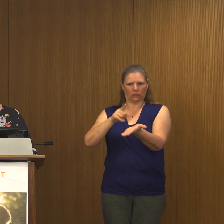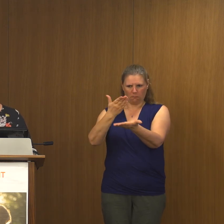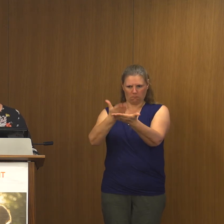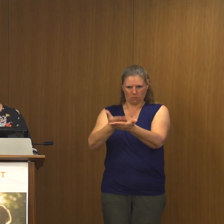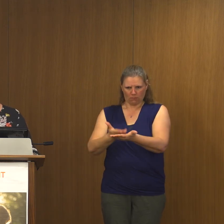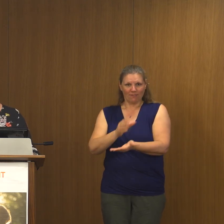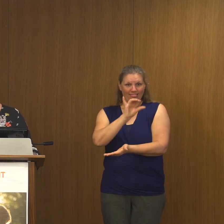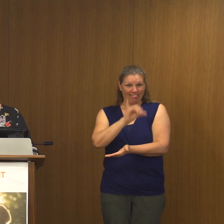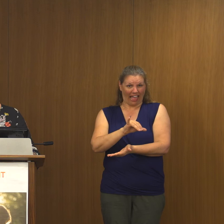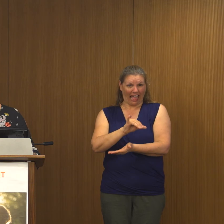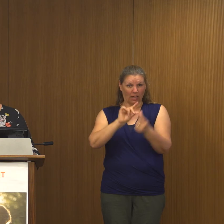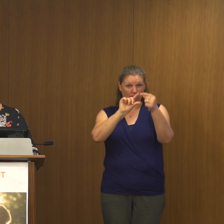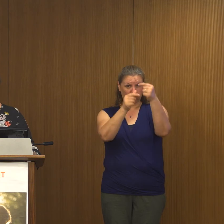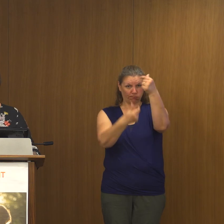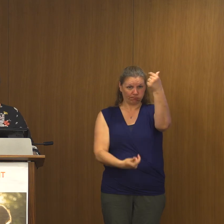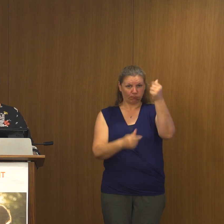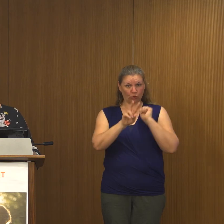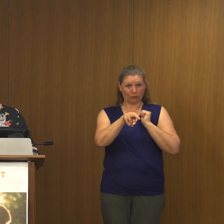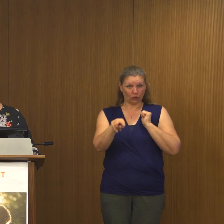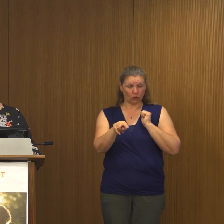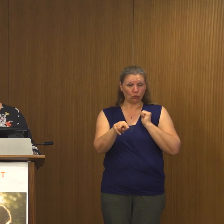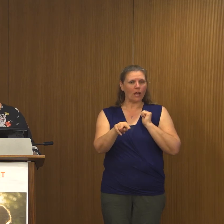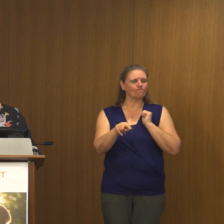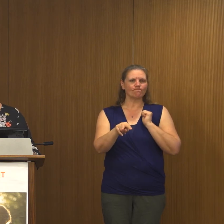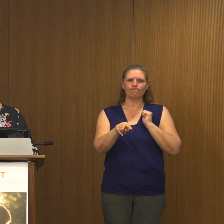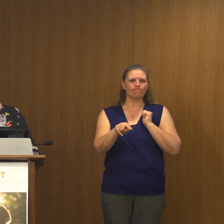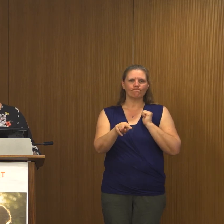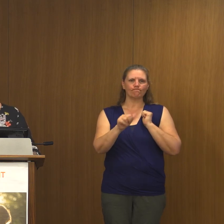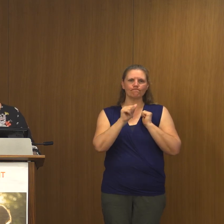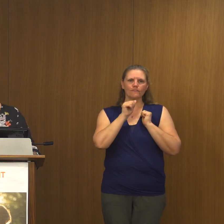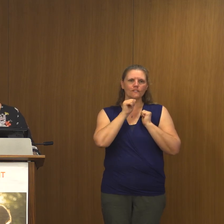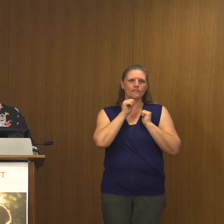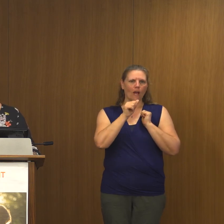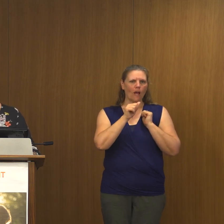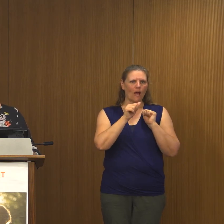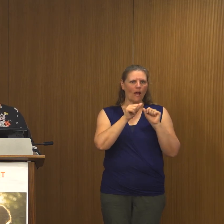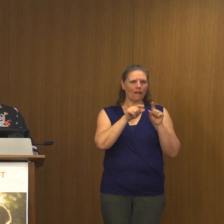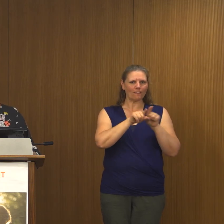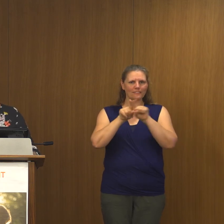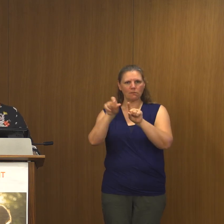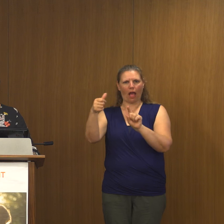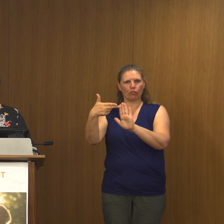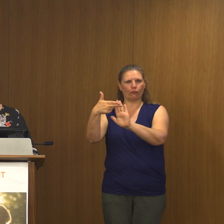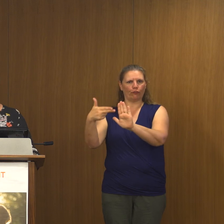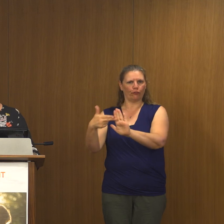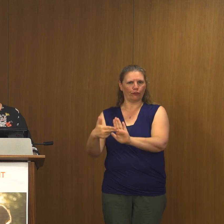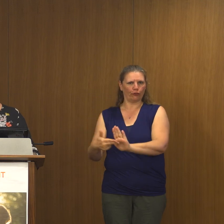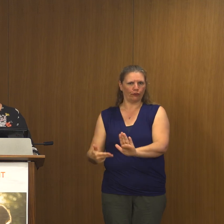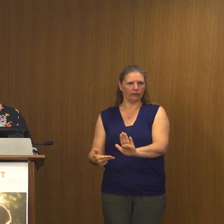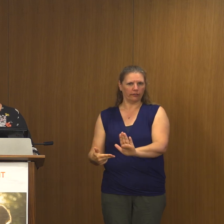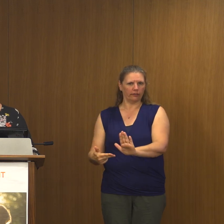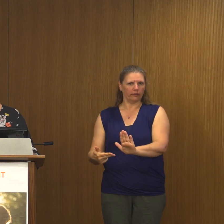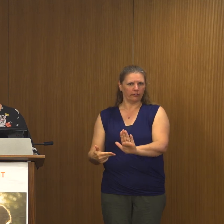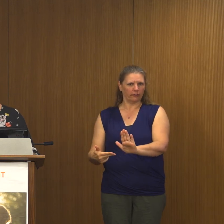that mosaic trisomy 22 didn't follow the common trajectory of other diagnoses often associated with